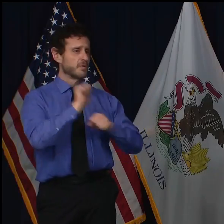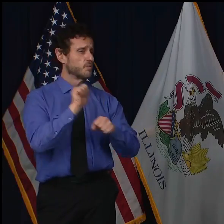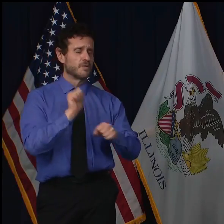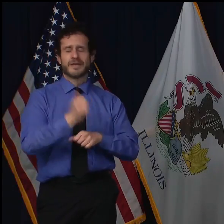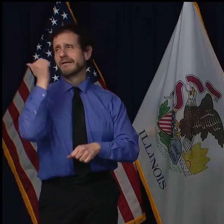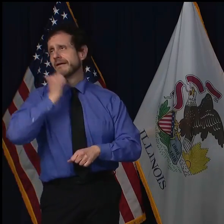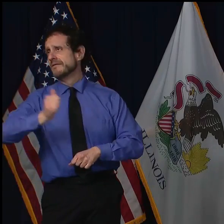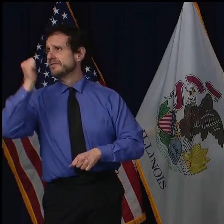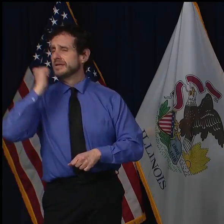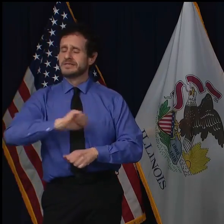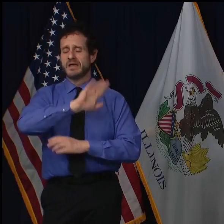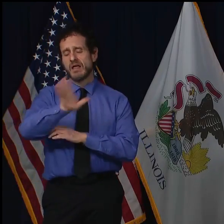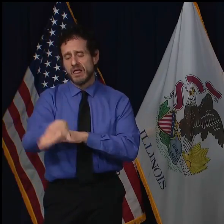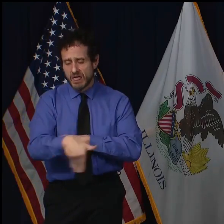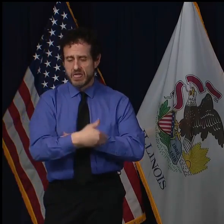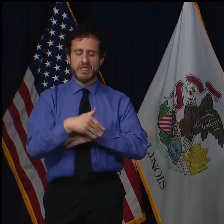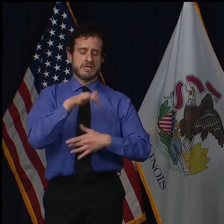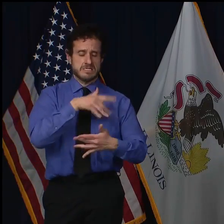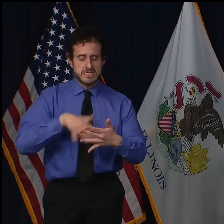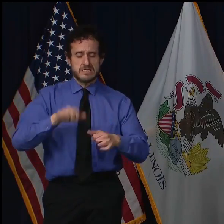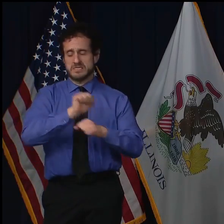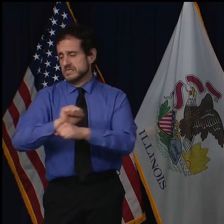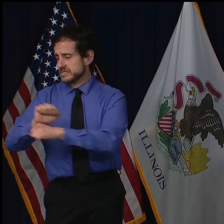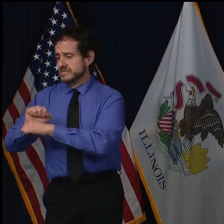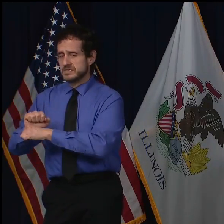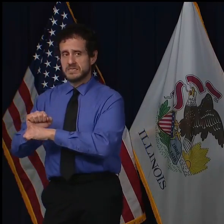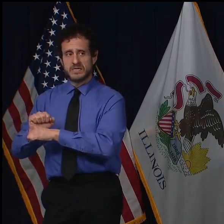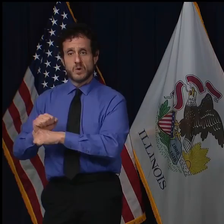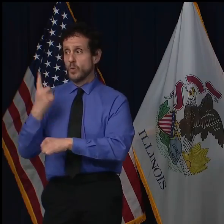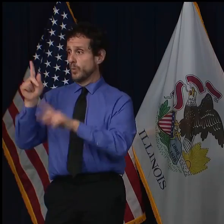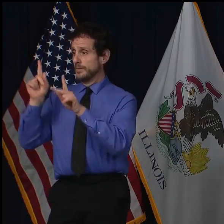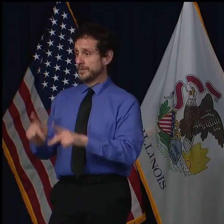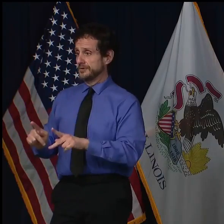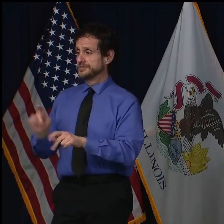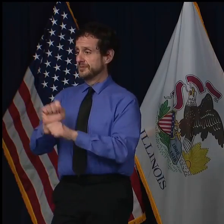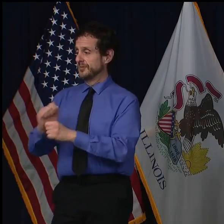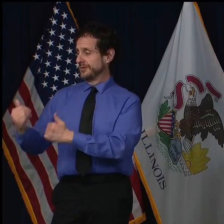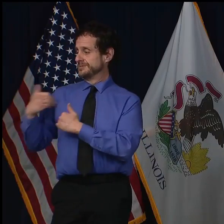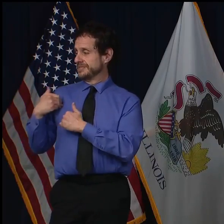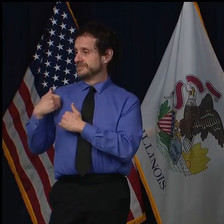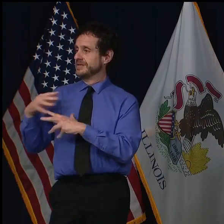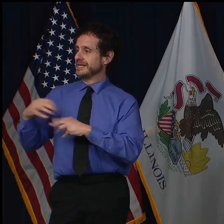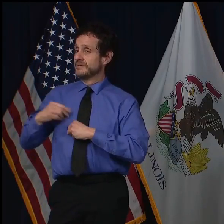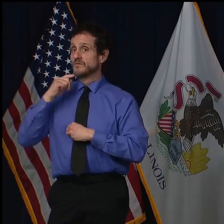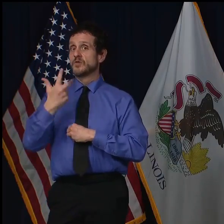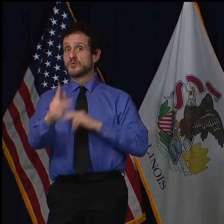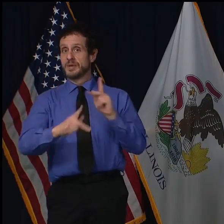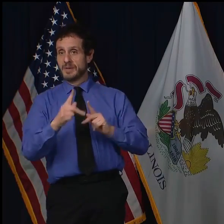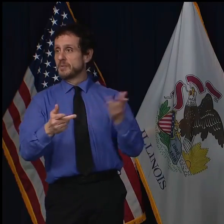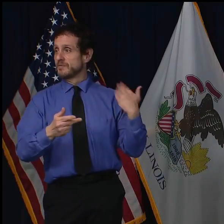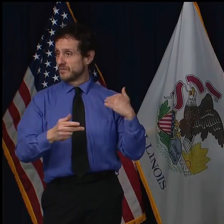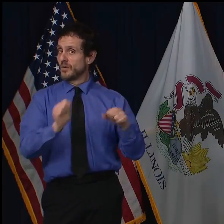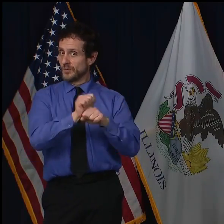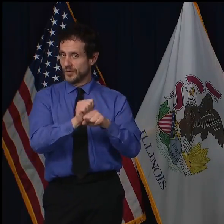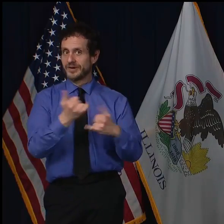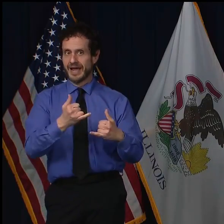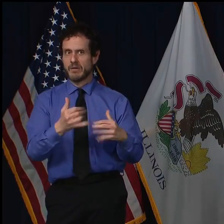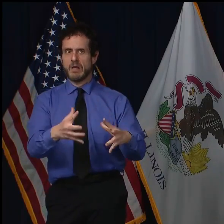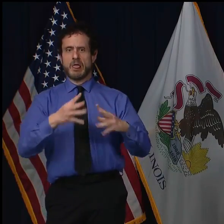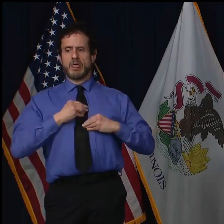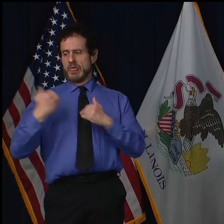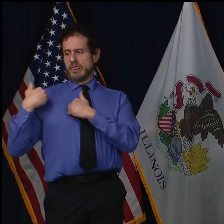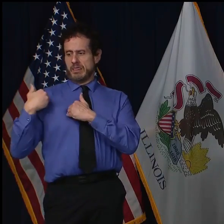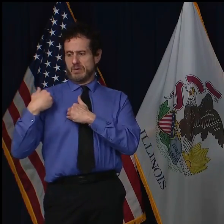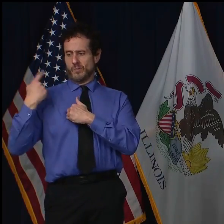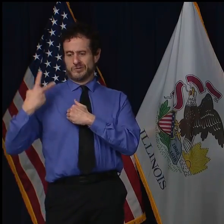night and day. They're doing the three, each person is doing a job of 3 people. And so anyway, these are the difficulties of looking at how